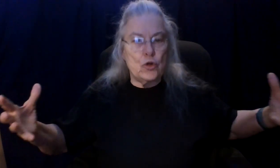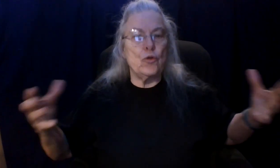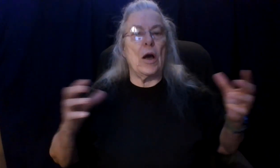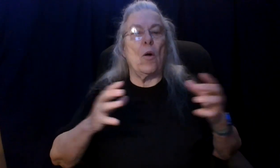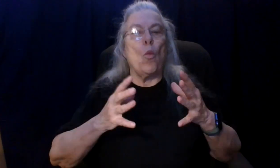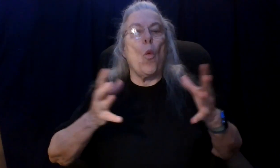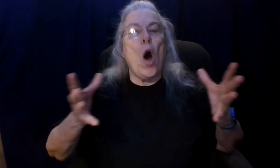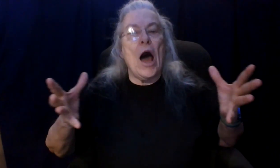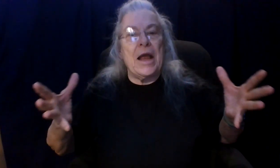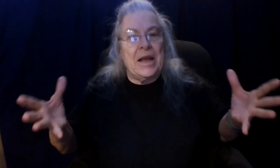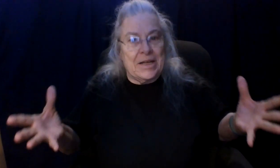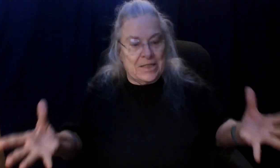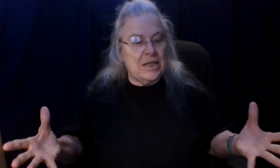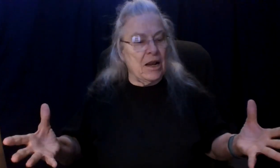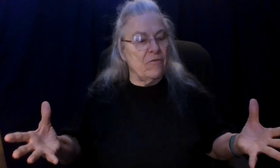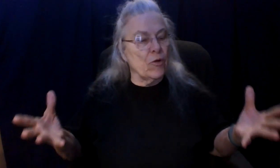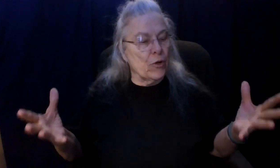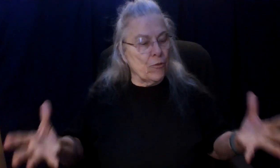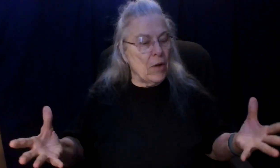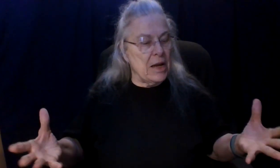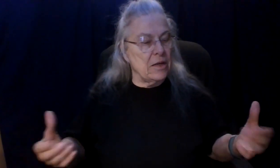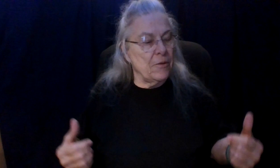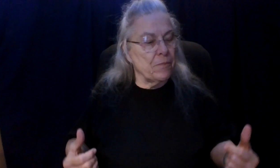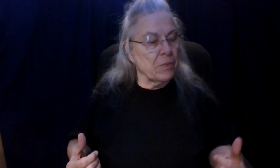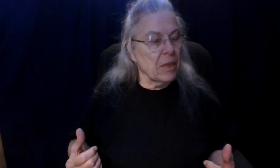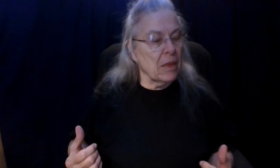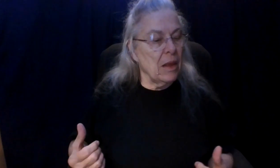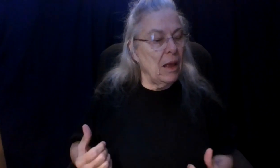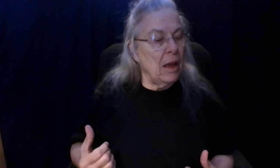a wide extent for great